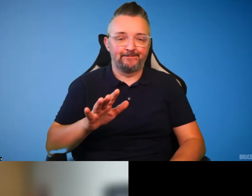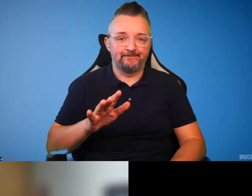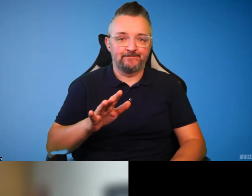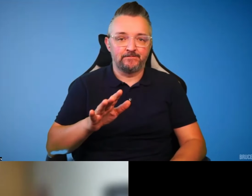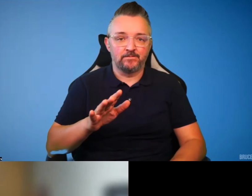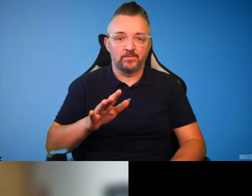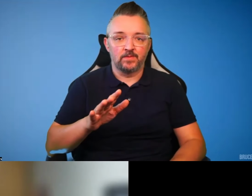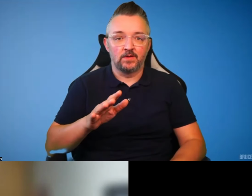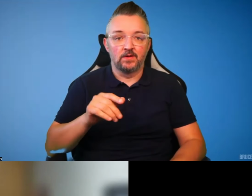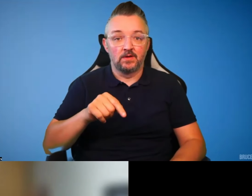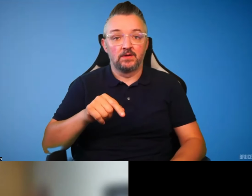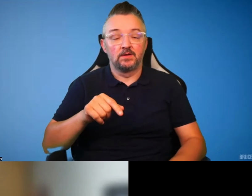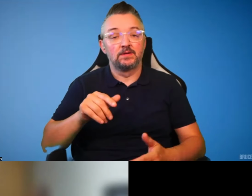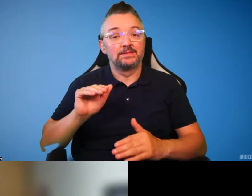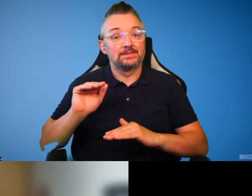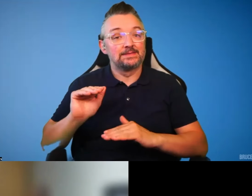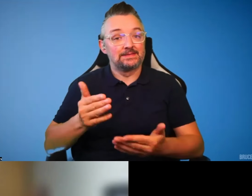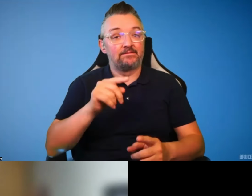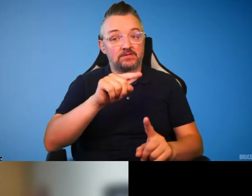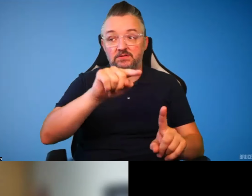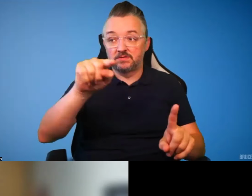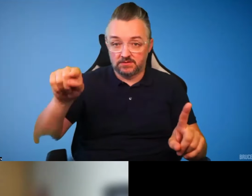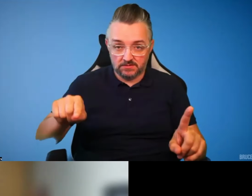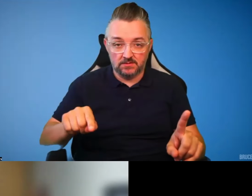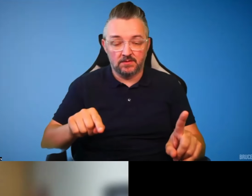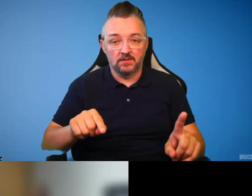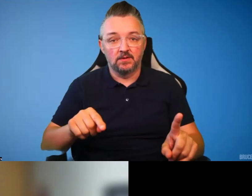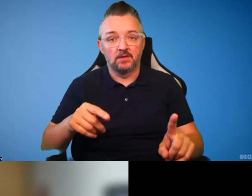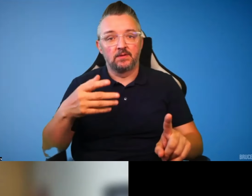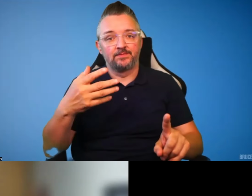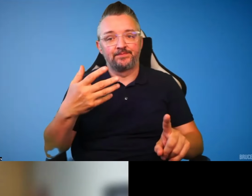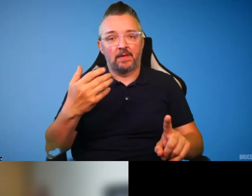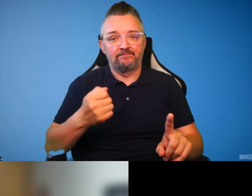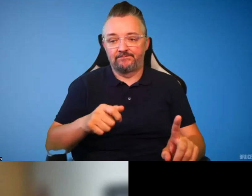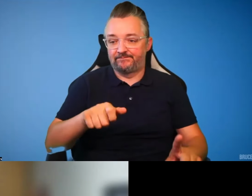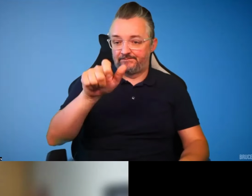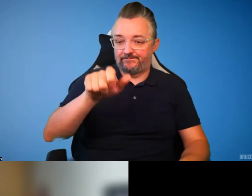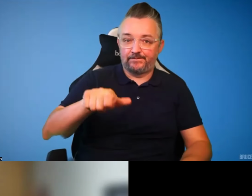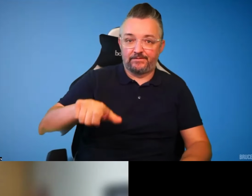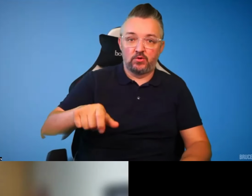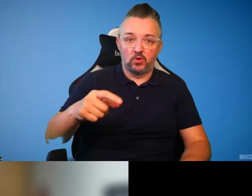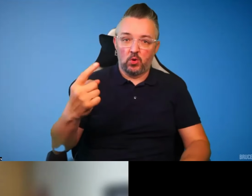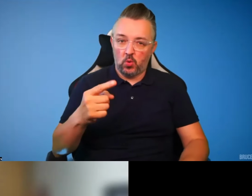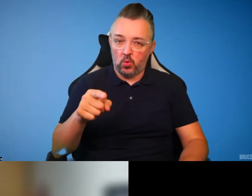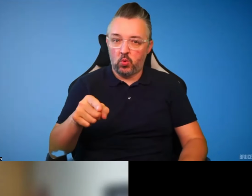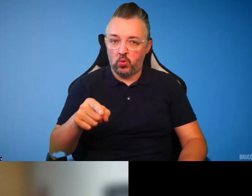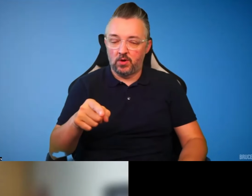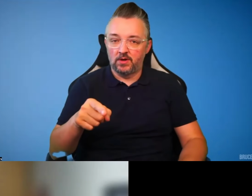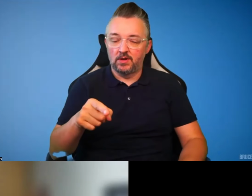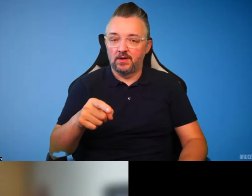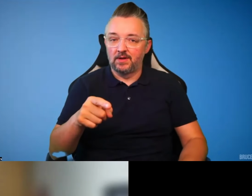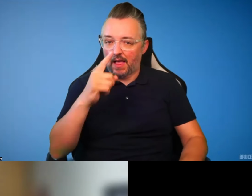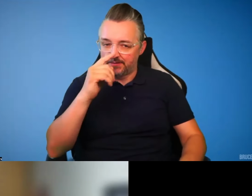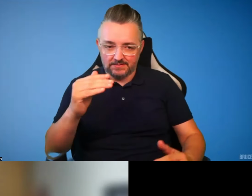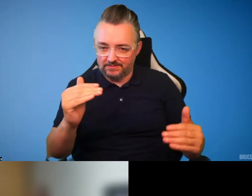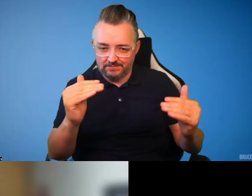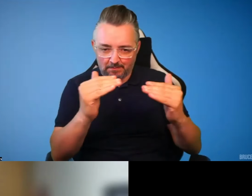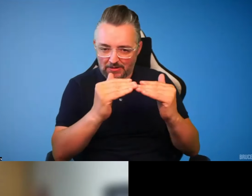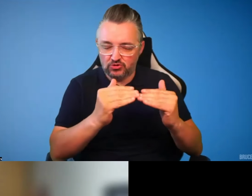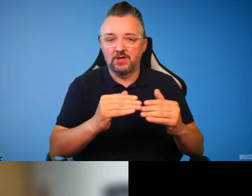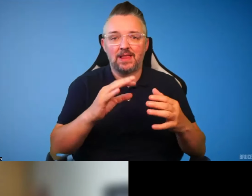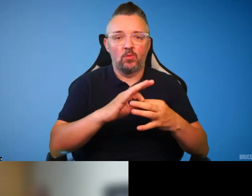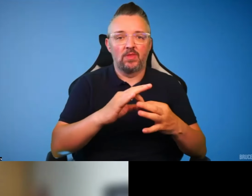So services have obviously a list of individuals who would fulfill the criteria as best we can from our clinical